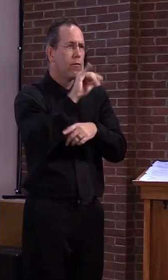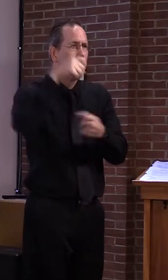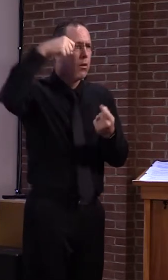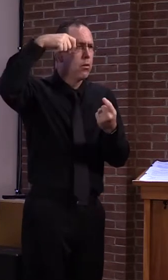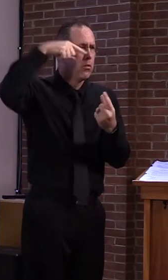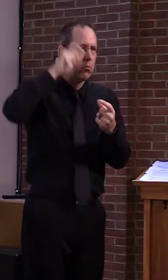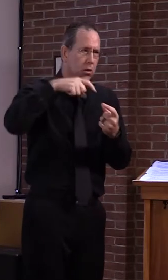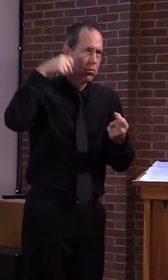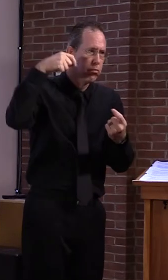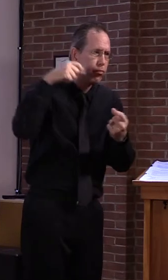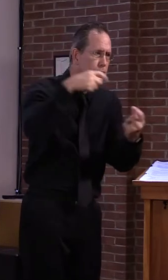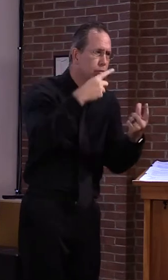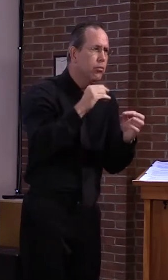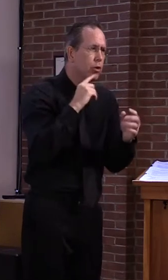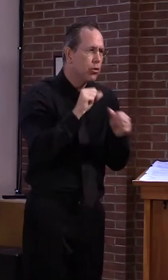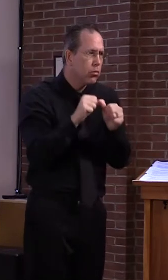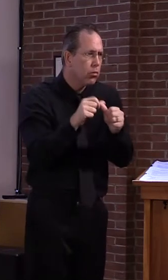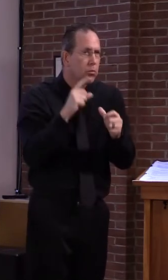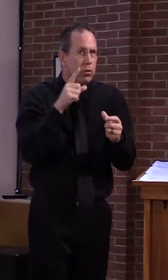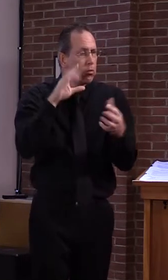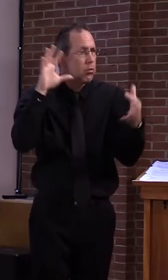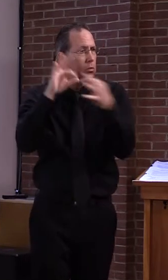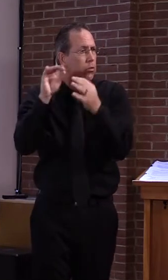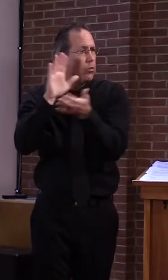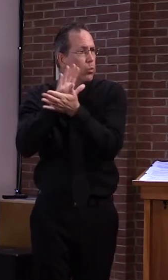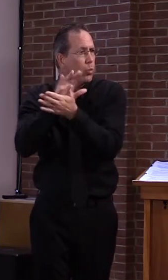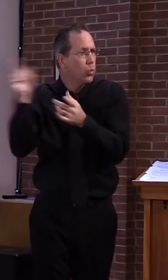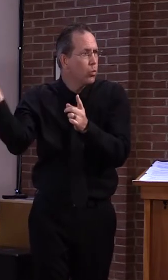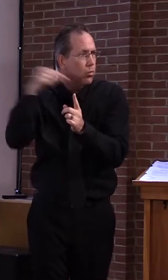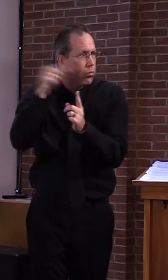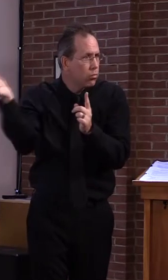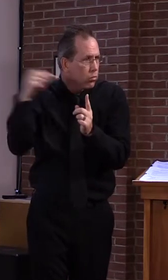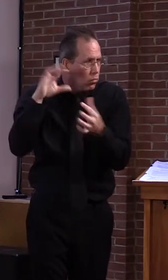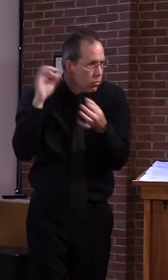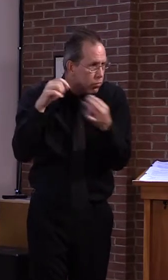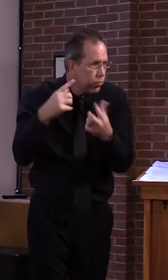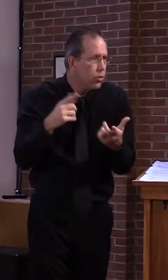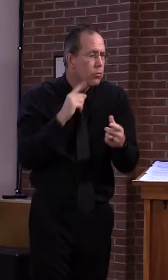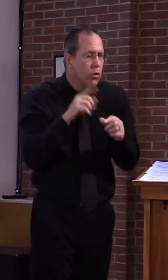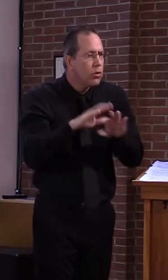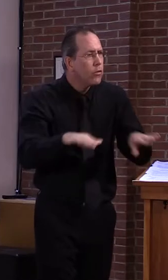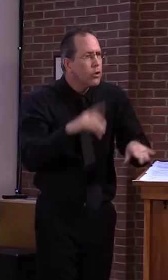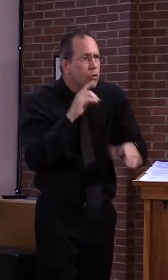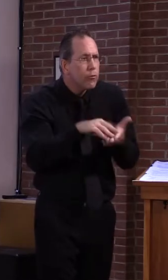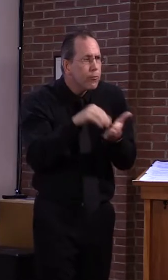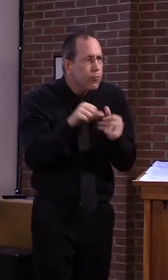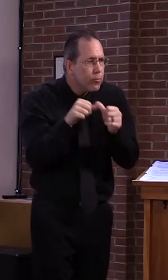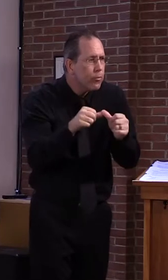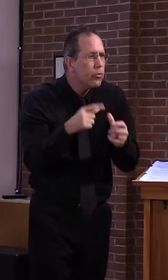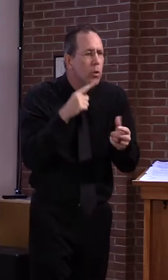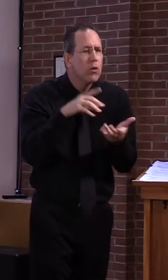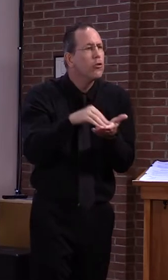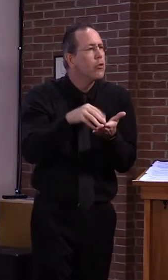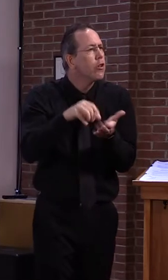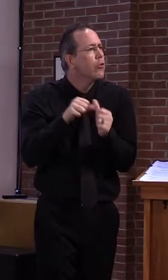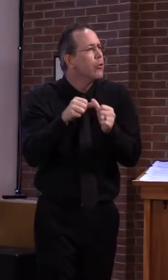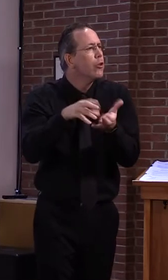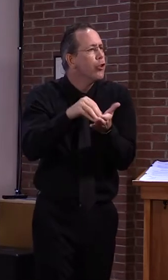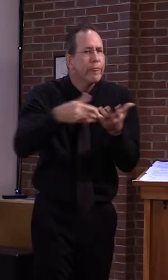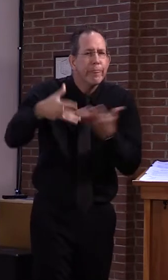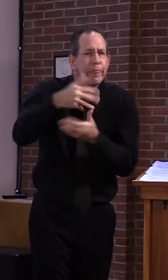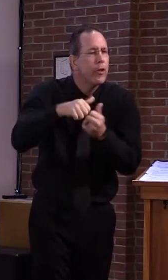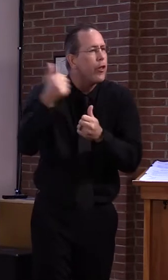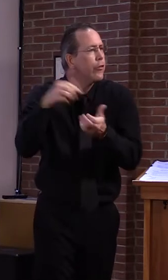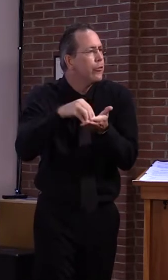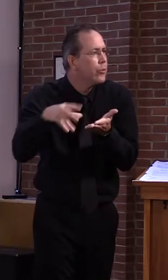to providing children a safe, enriching environment to spend their day on remote learning days. Conversations with